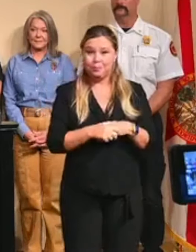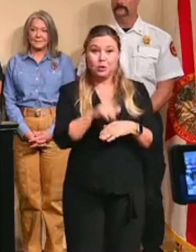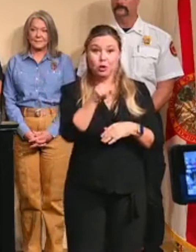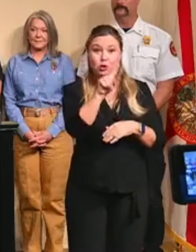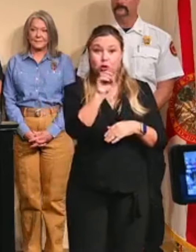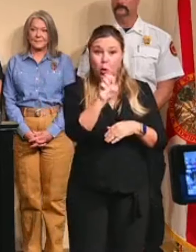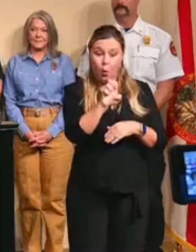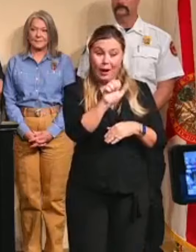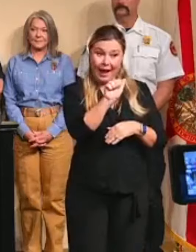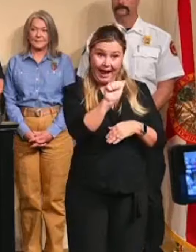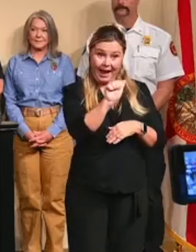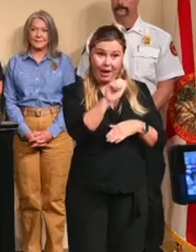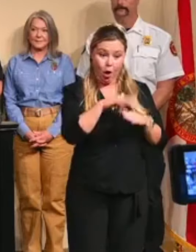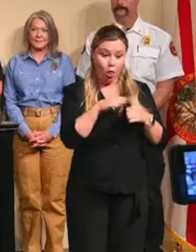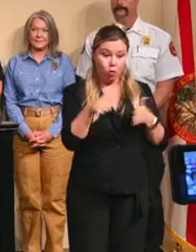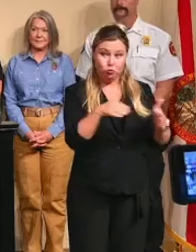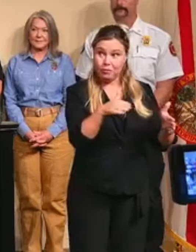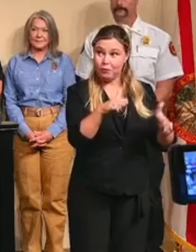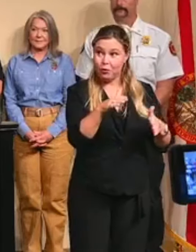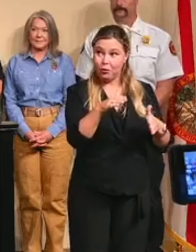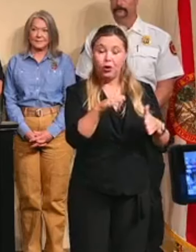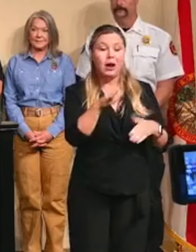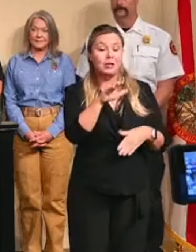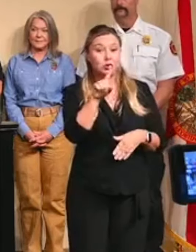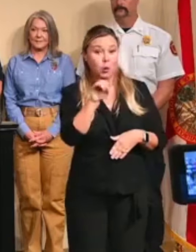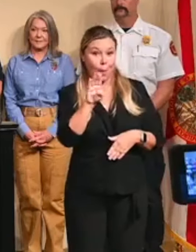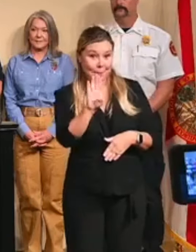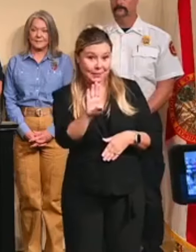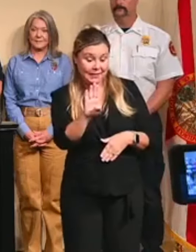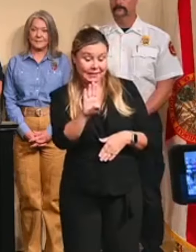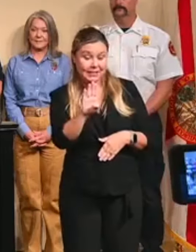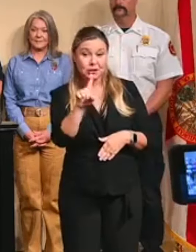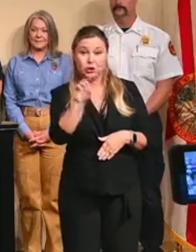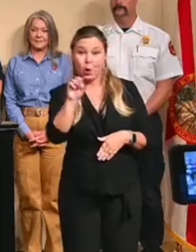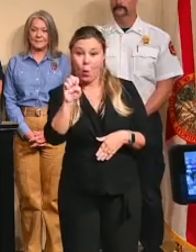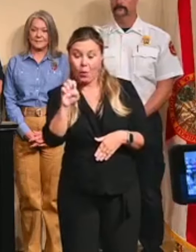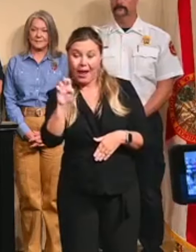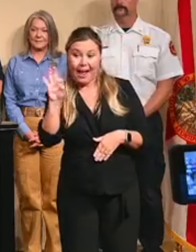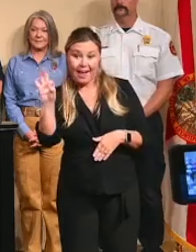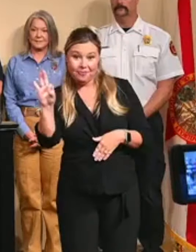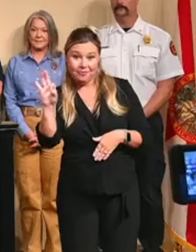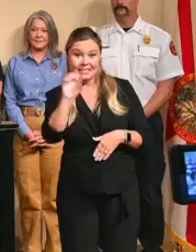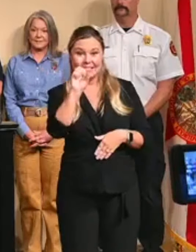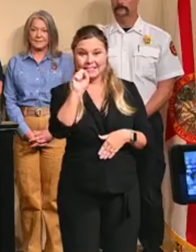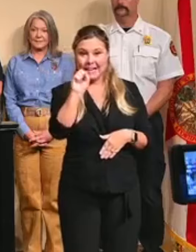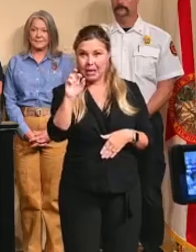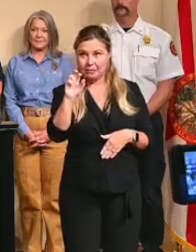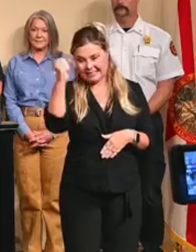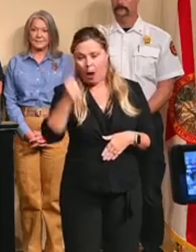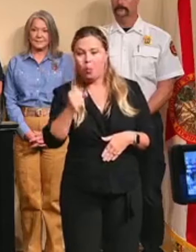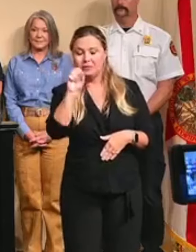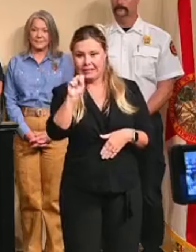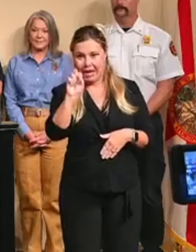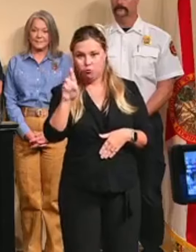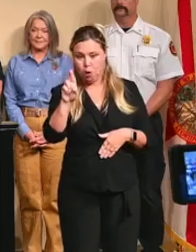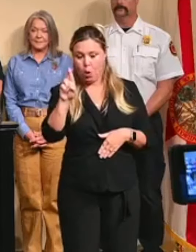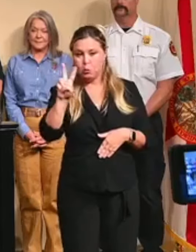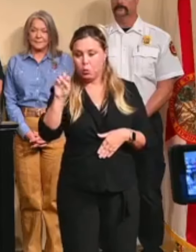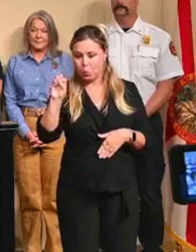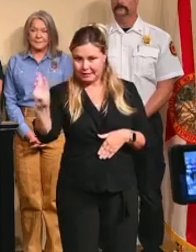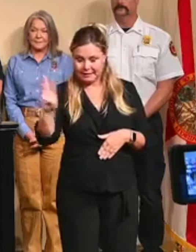A, along the river and coast; Zone B, Zone F, State Road, and south of State Road